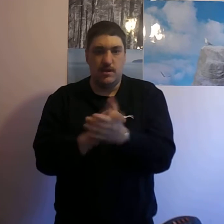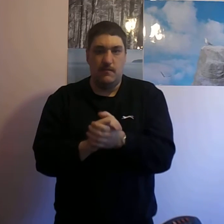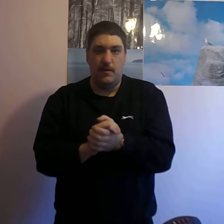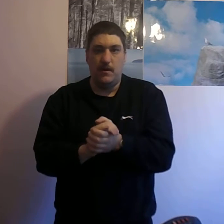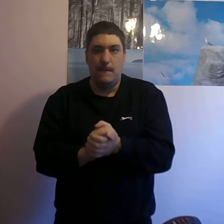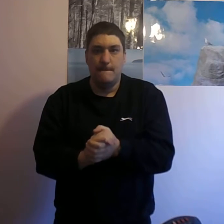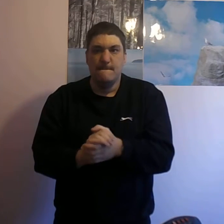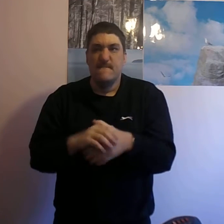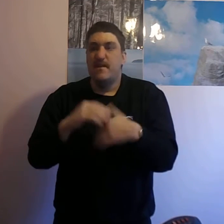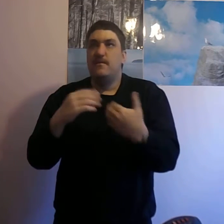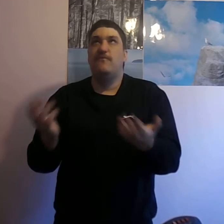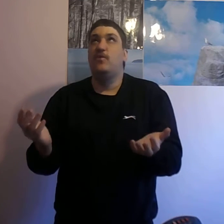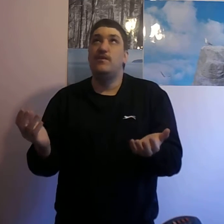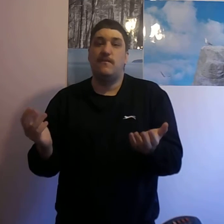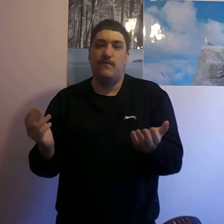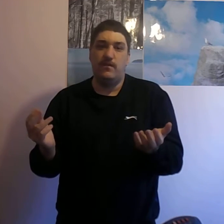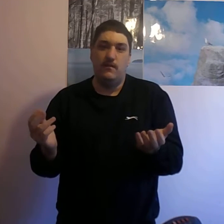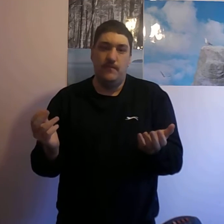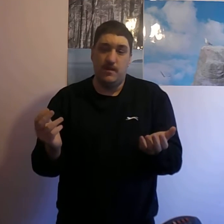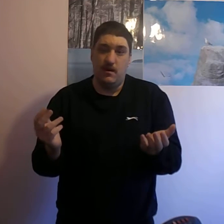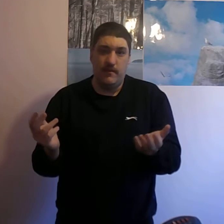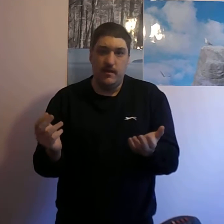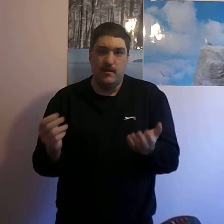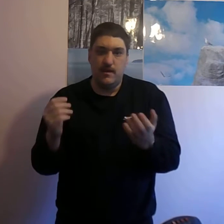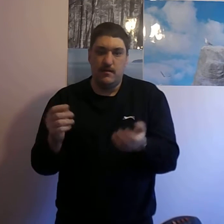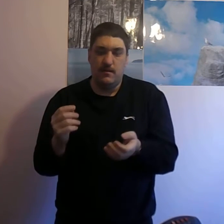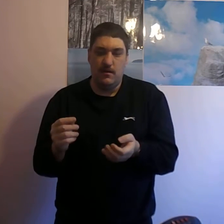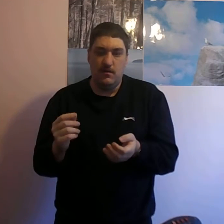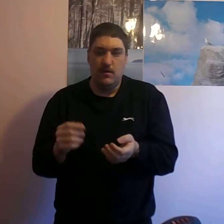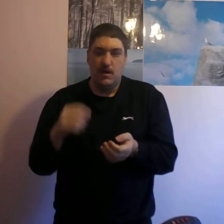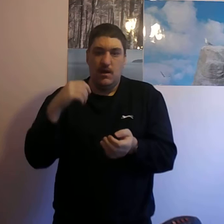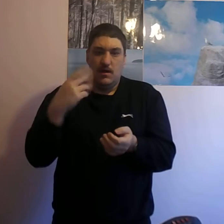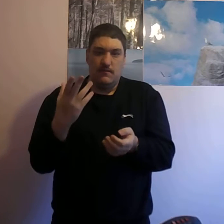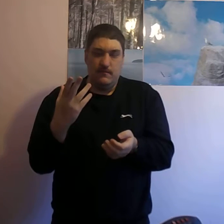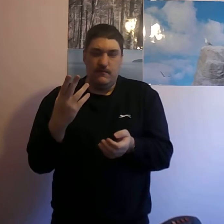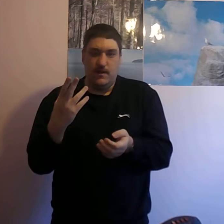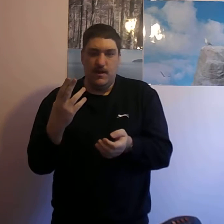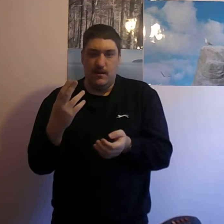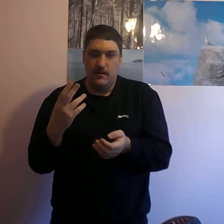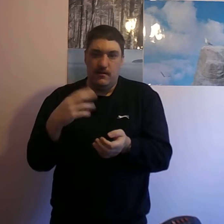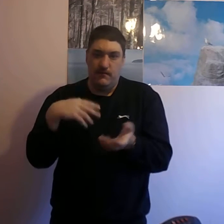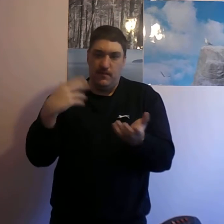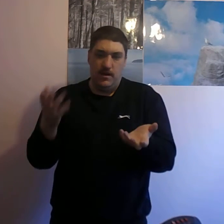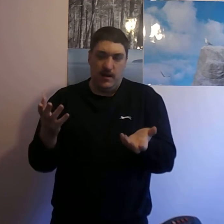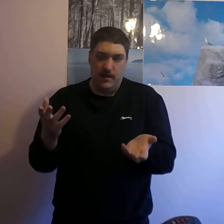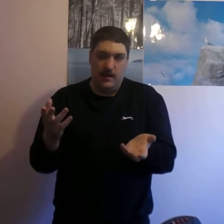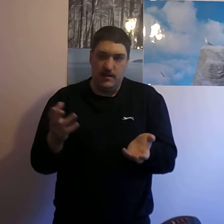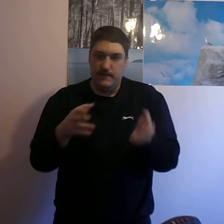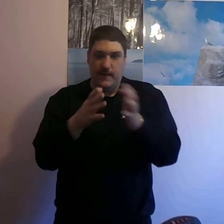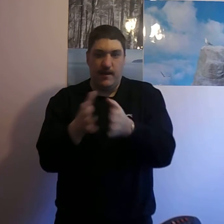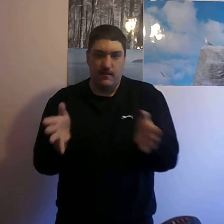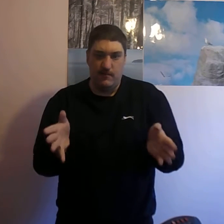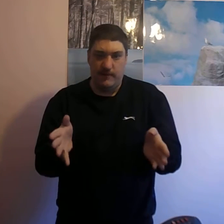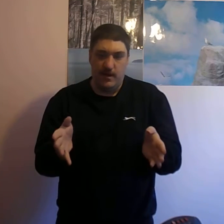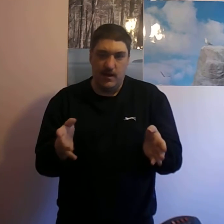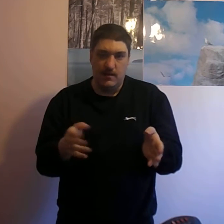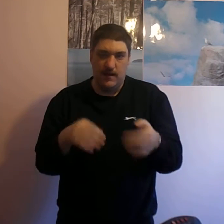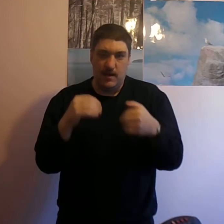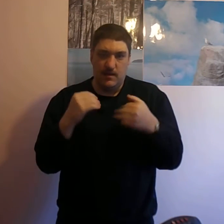chamber. This voice, for some bizarre reason, says to you, right, that you've been in isolation for X number of days, and then it says,